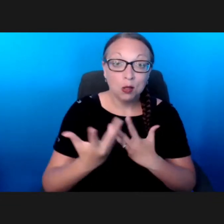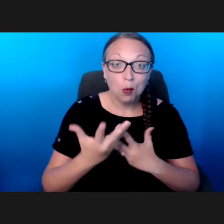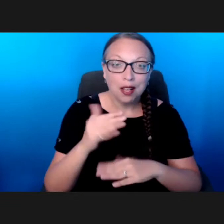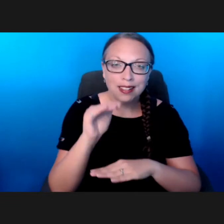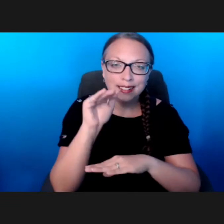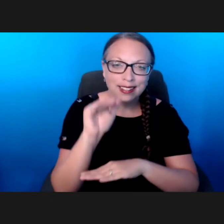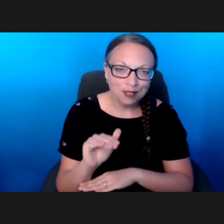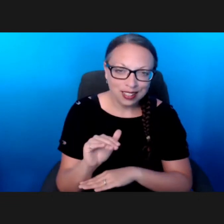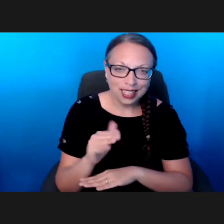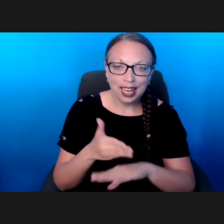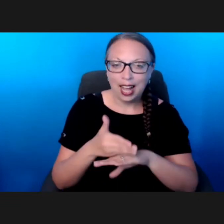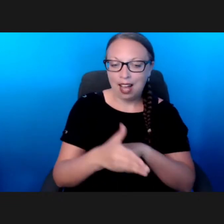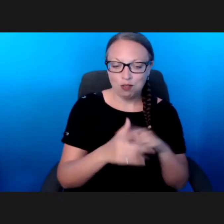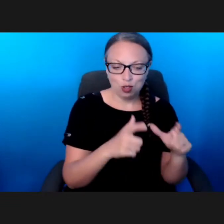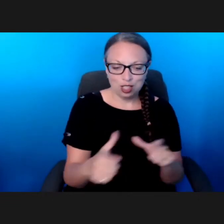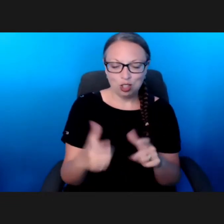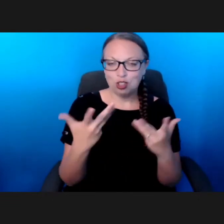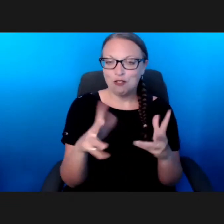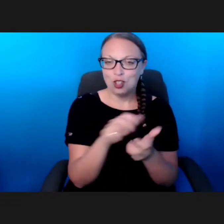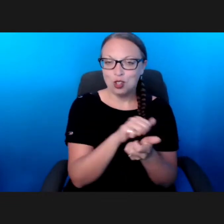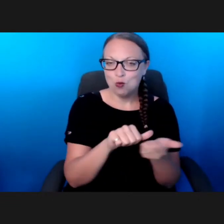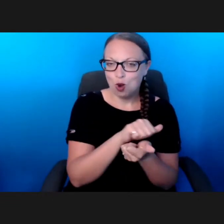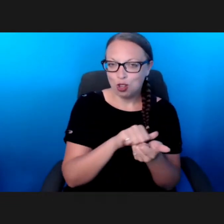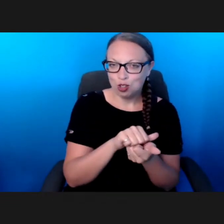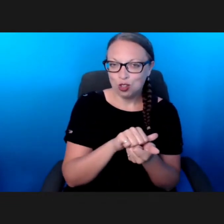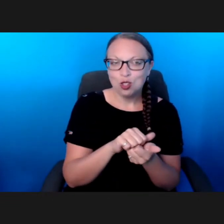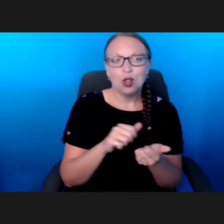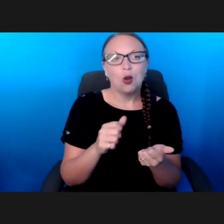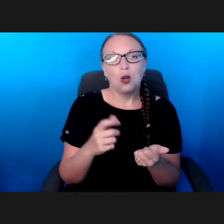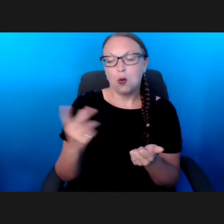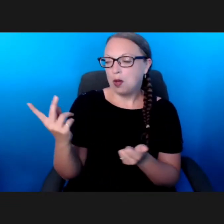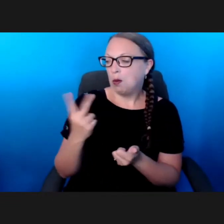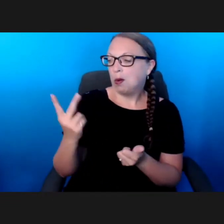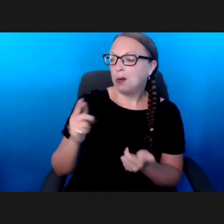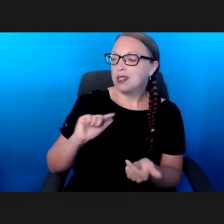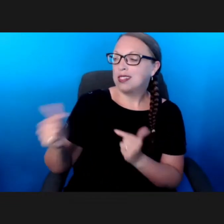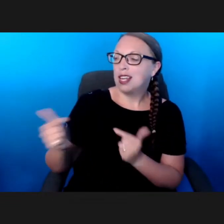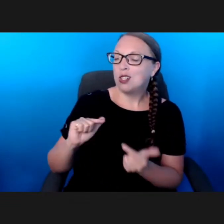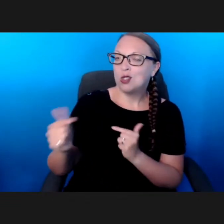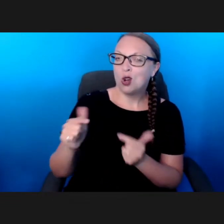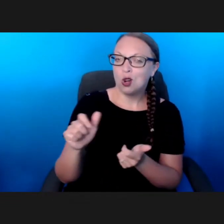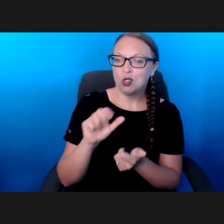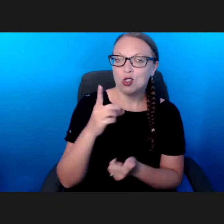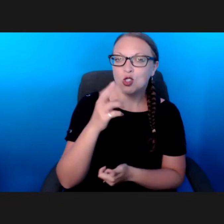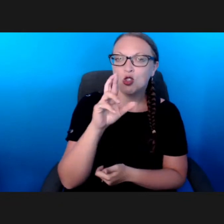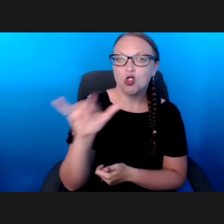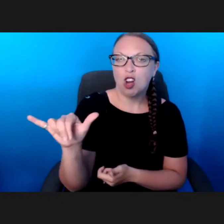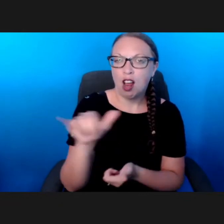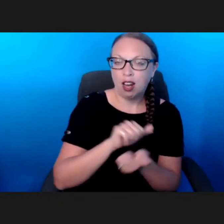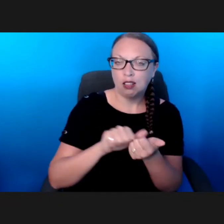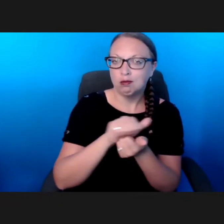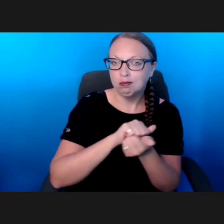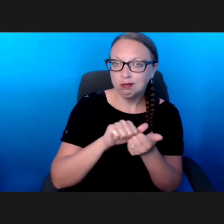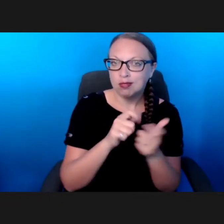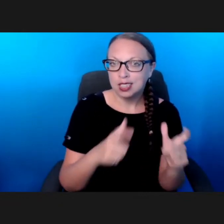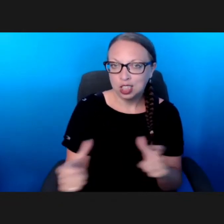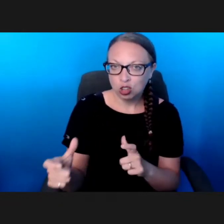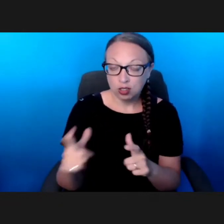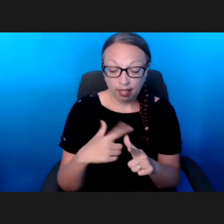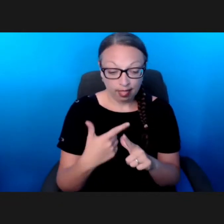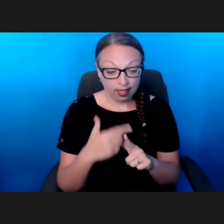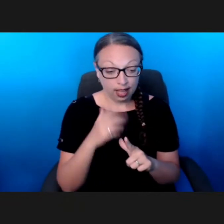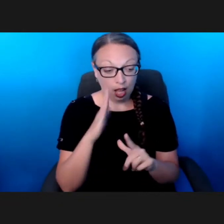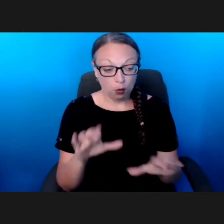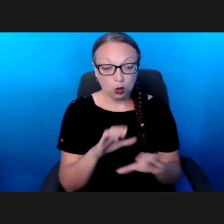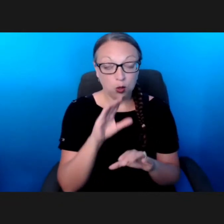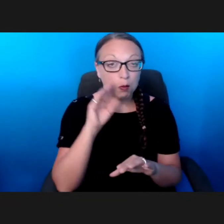dinner dishes, with Bonnie and me taking turns drying them. Our homework would then be completed. Our pattern for that